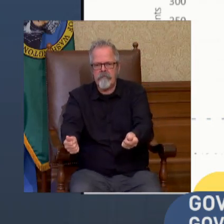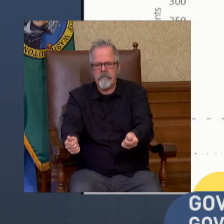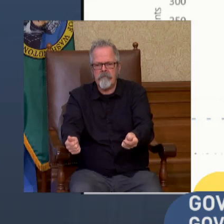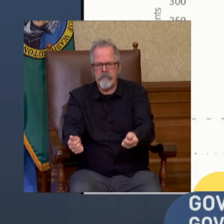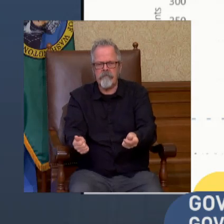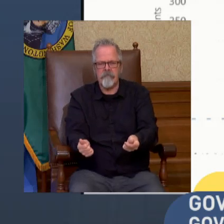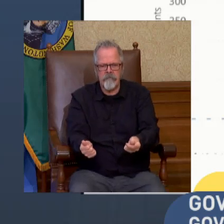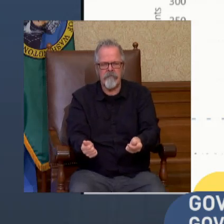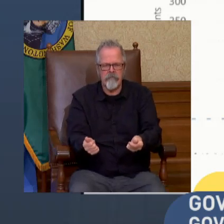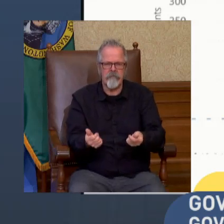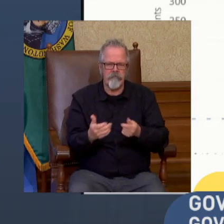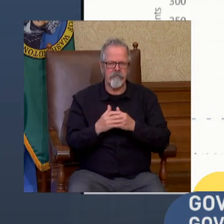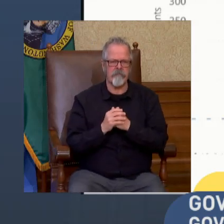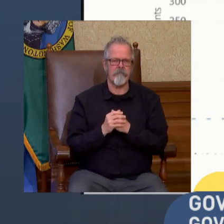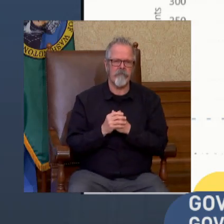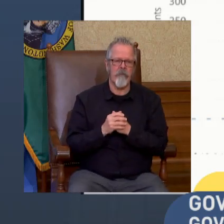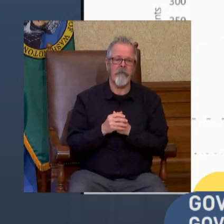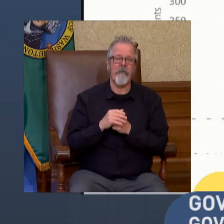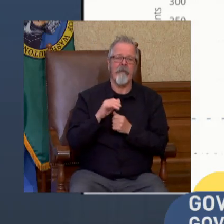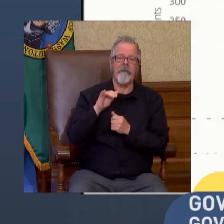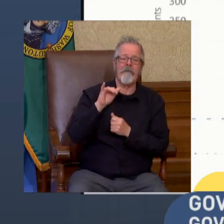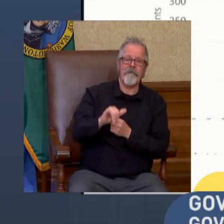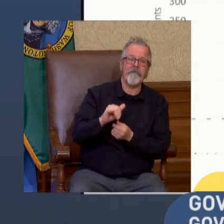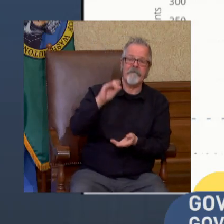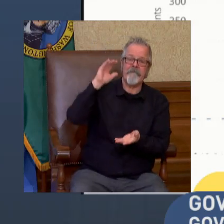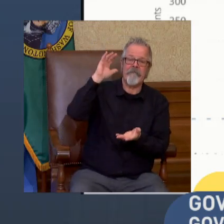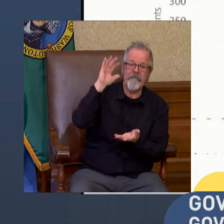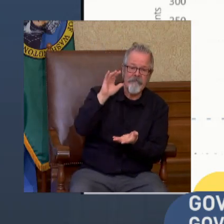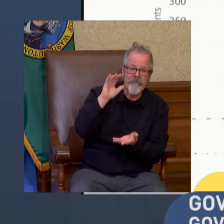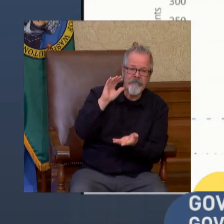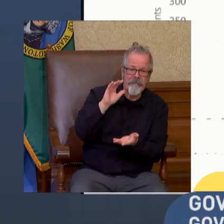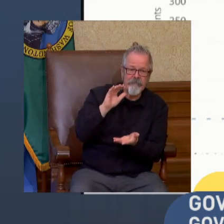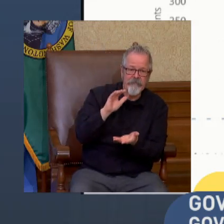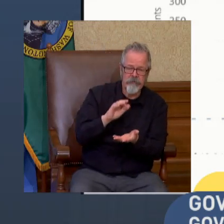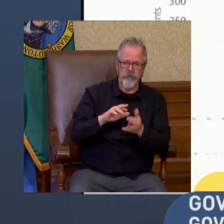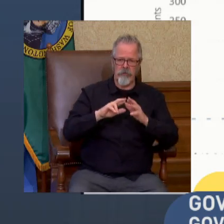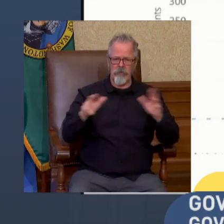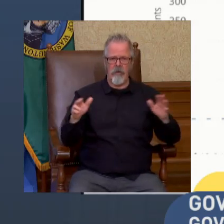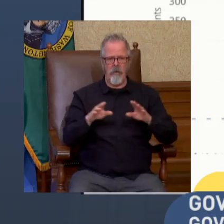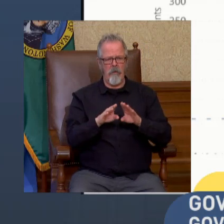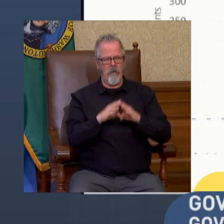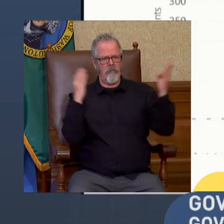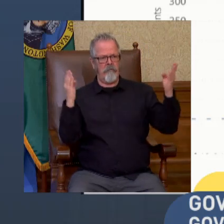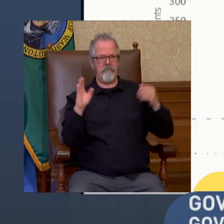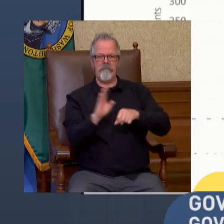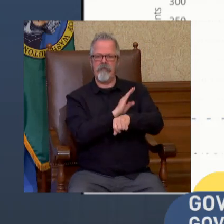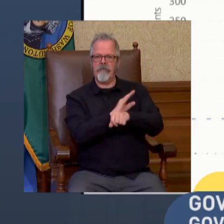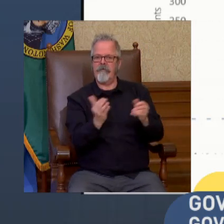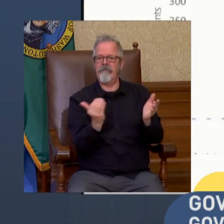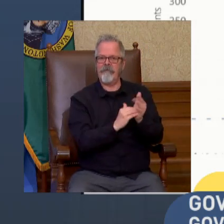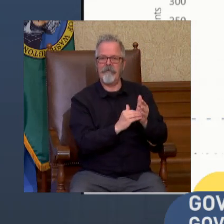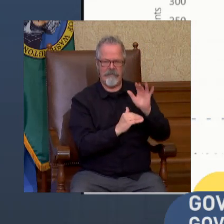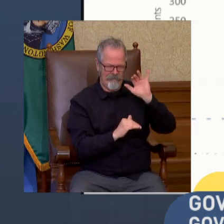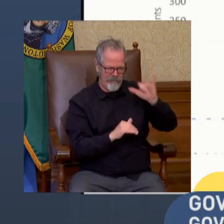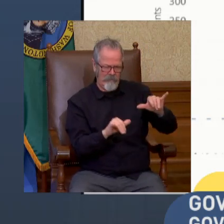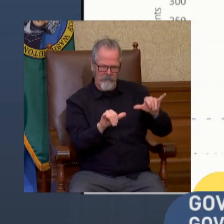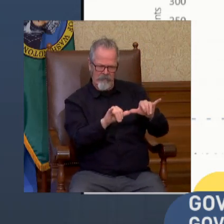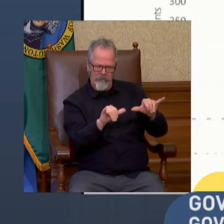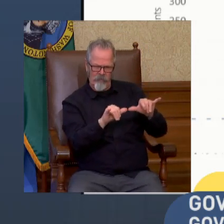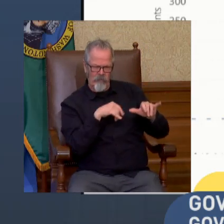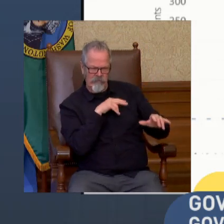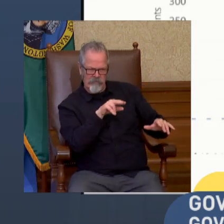next phase of how we really insulate and isolate people who are infected so they don't infect other people in the